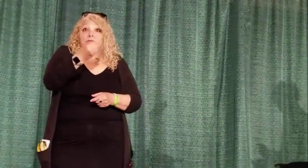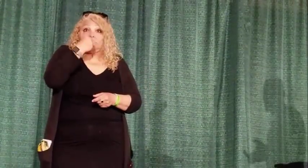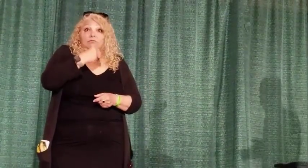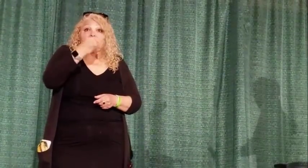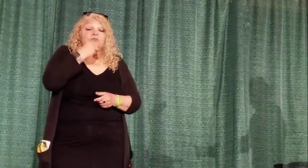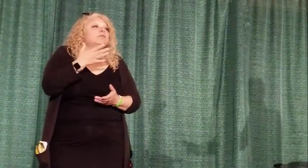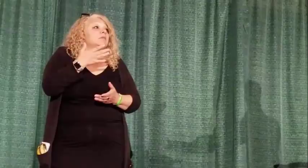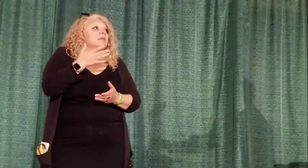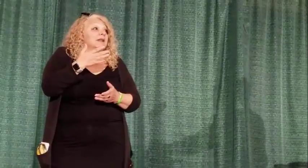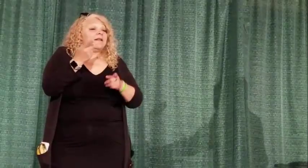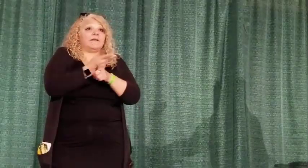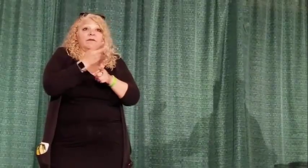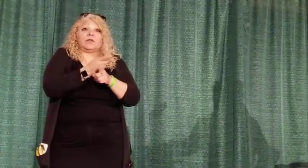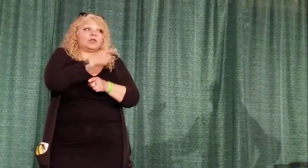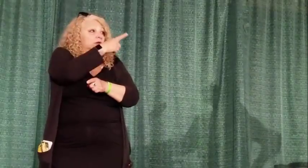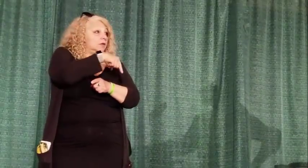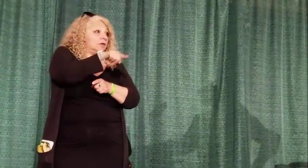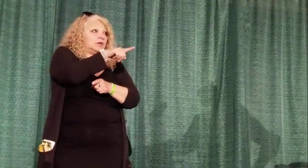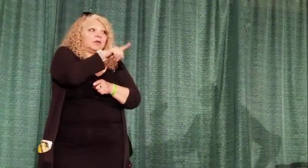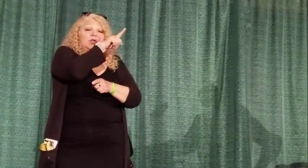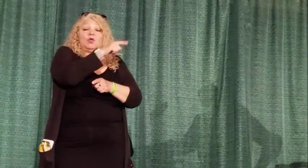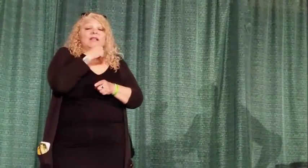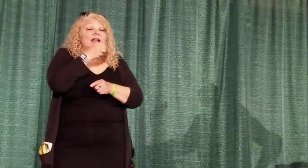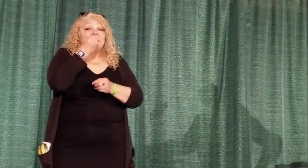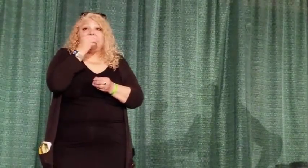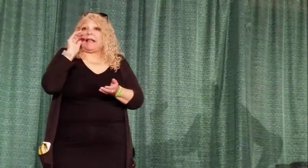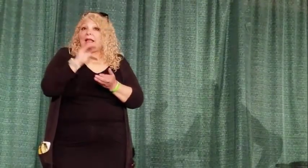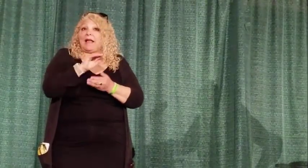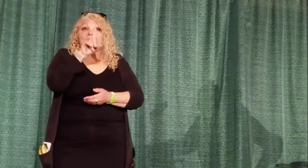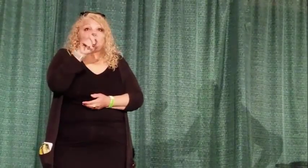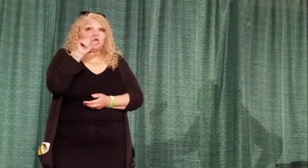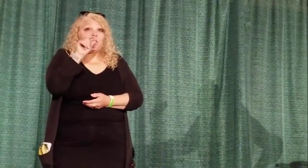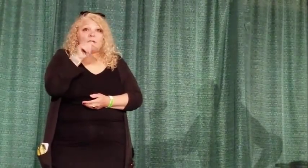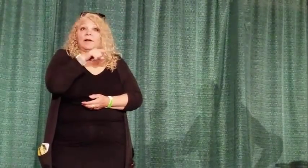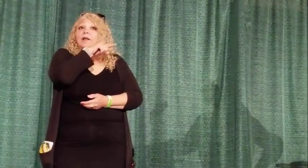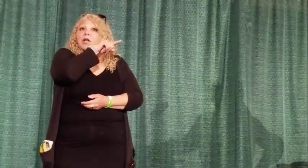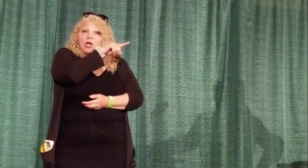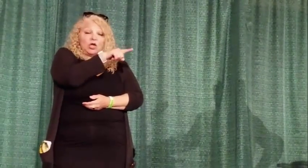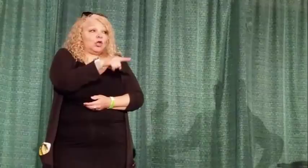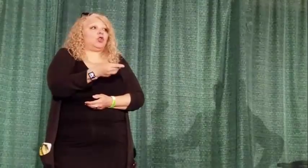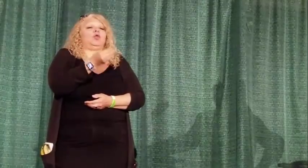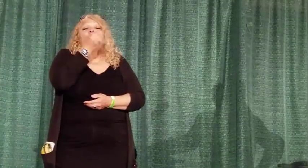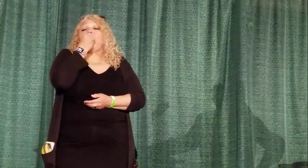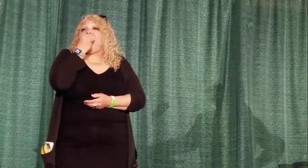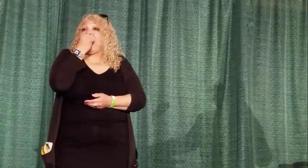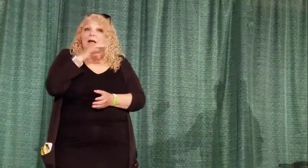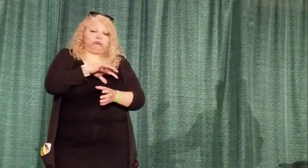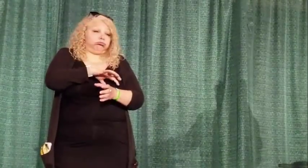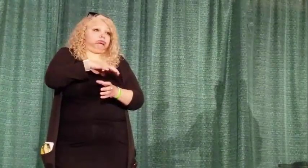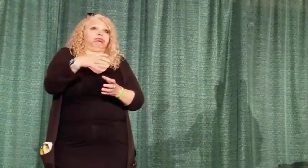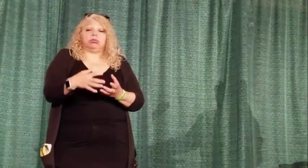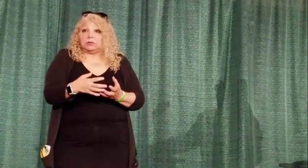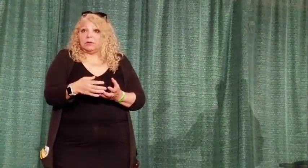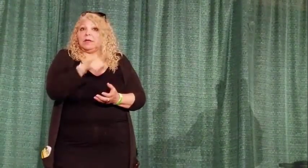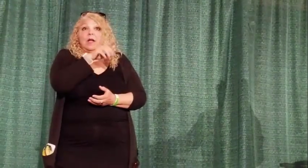they found that you didn't consume 120 calories less. You consumed the same amount as if people who didn't have any of the oil. Because the oil